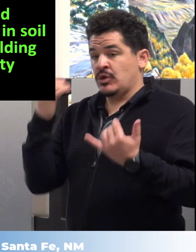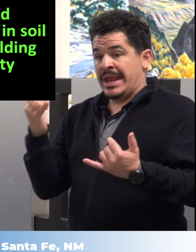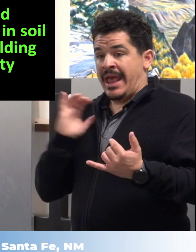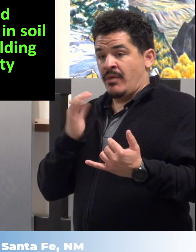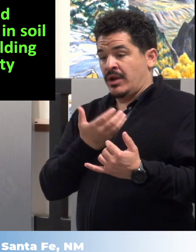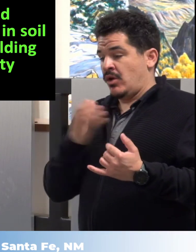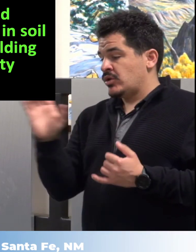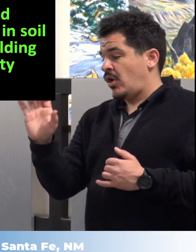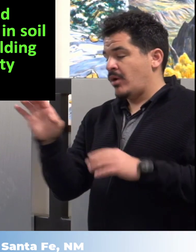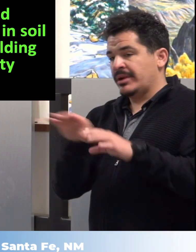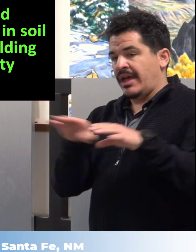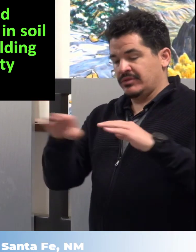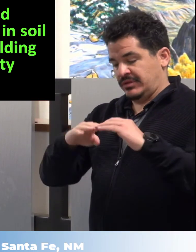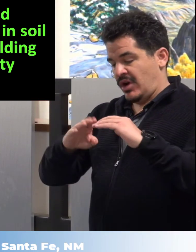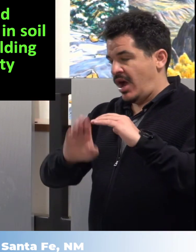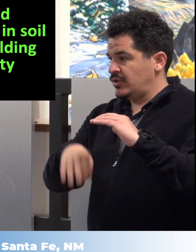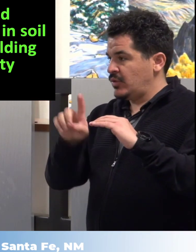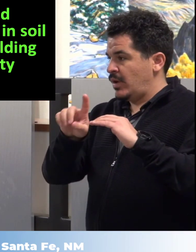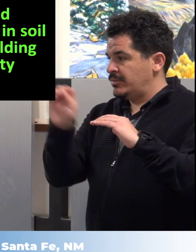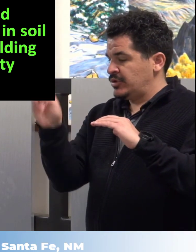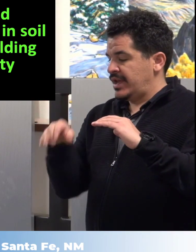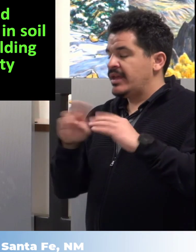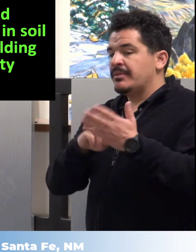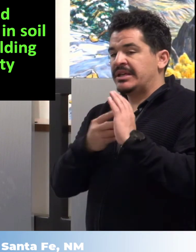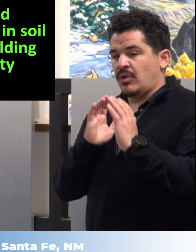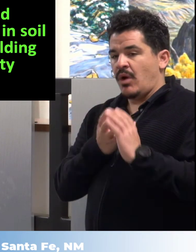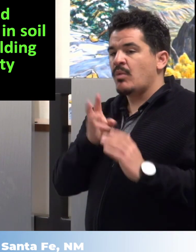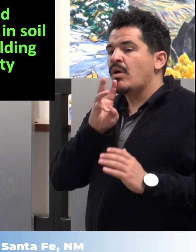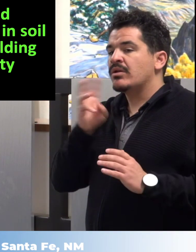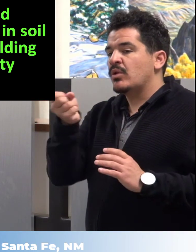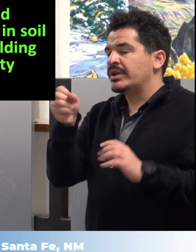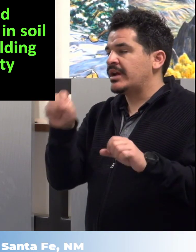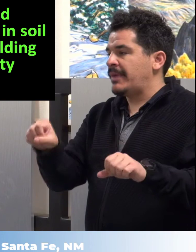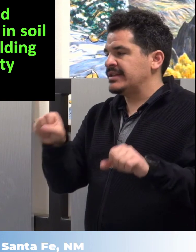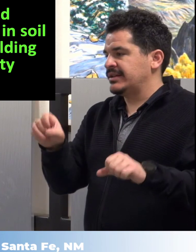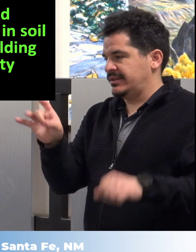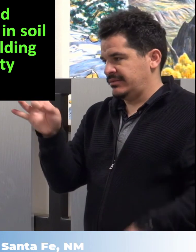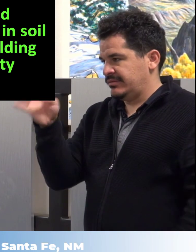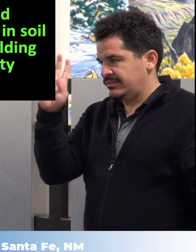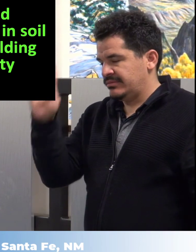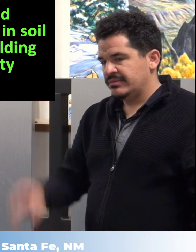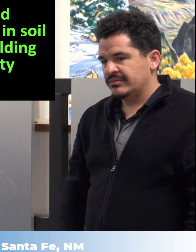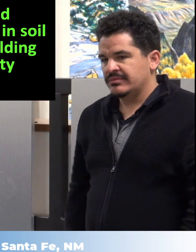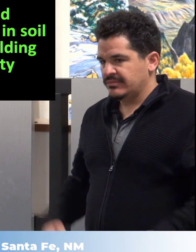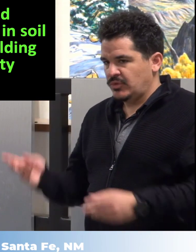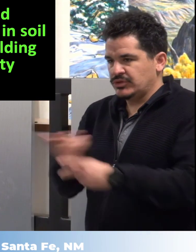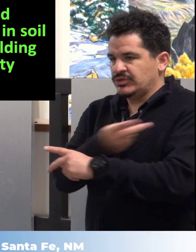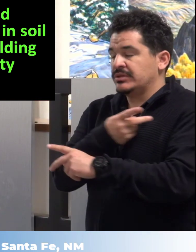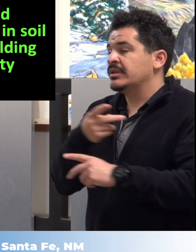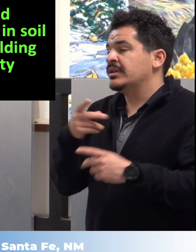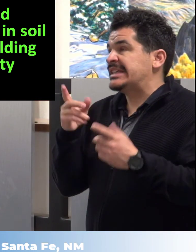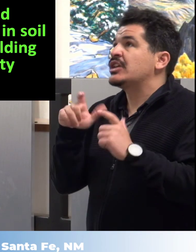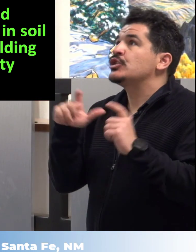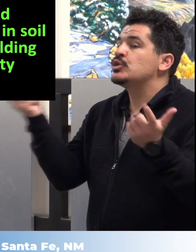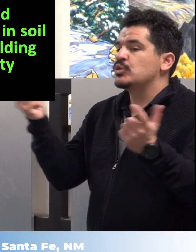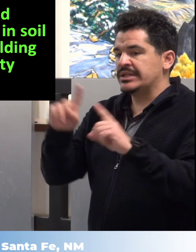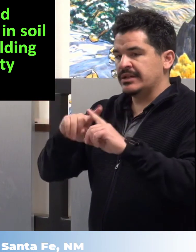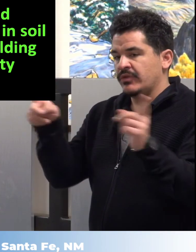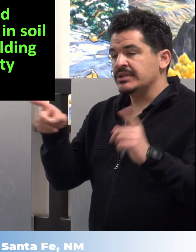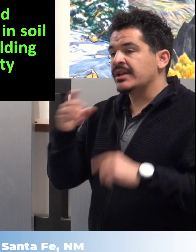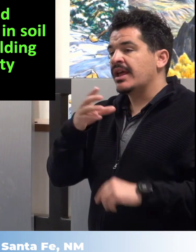1%, you can imagine that our water holding capacity, the difference is like even greater. It makes a huge difference and that's